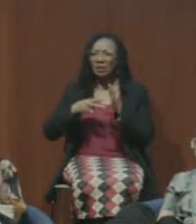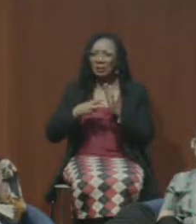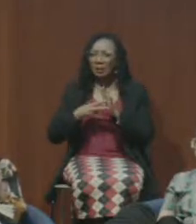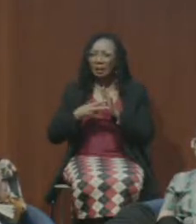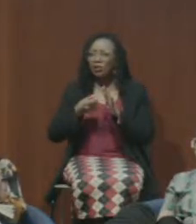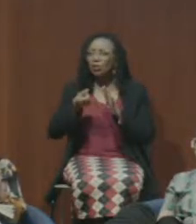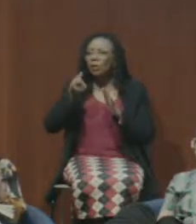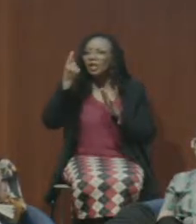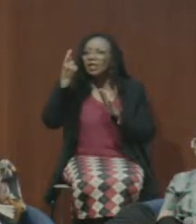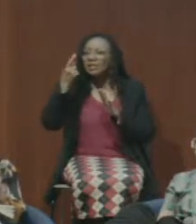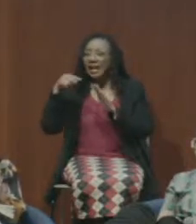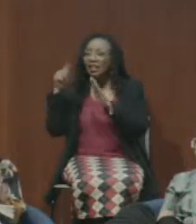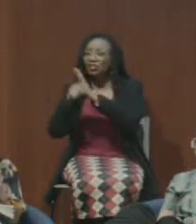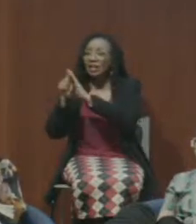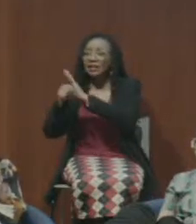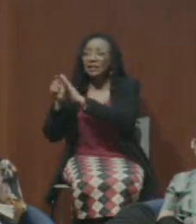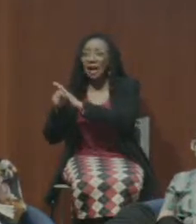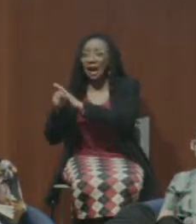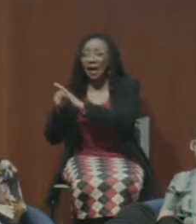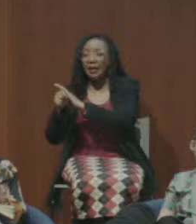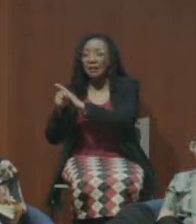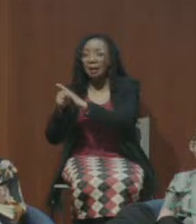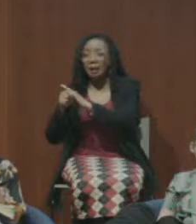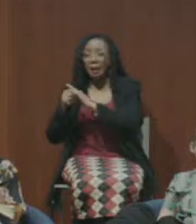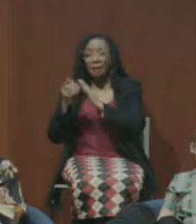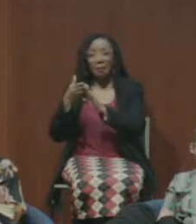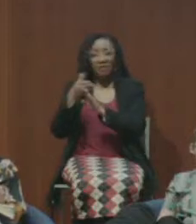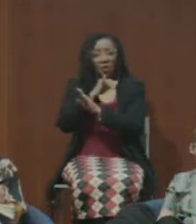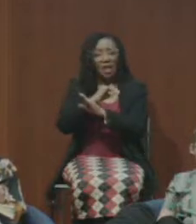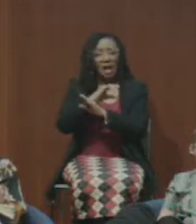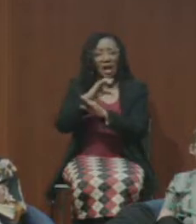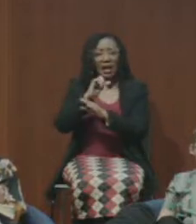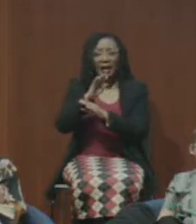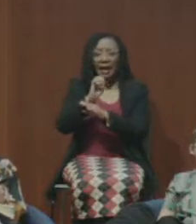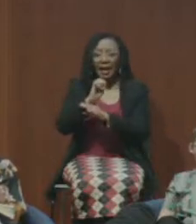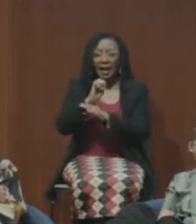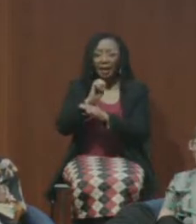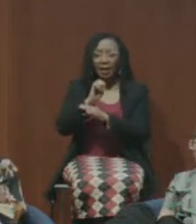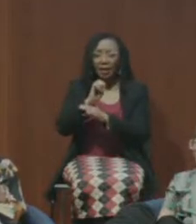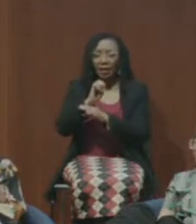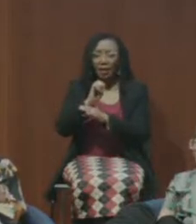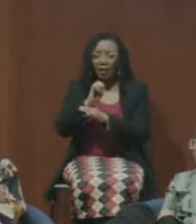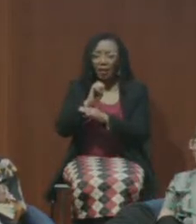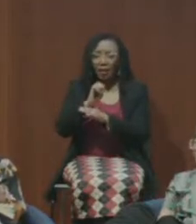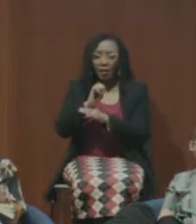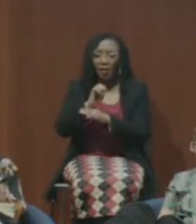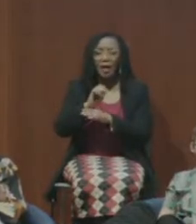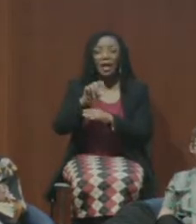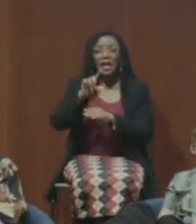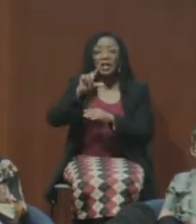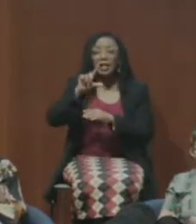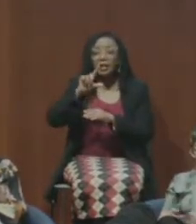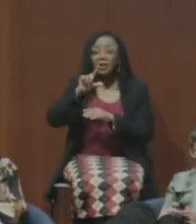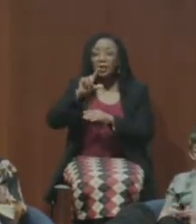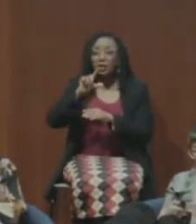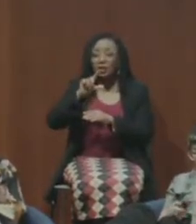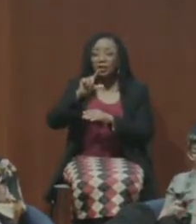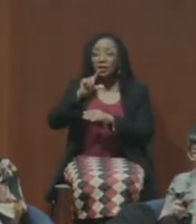of care in times of genocide. So Rawan, in August 25th,